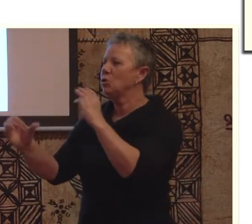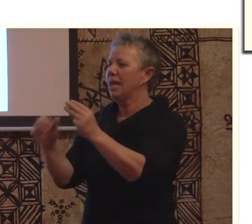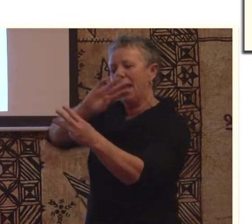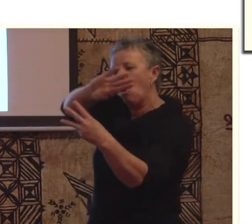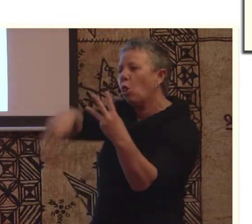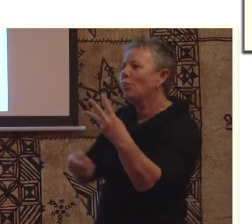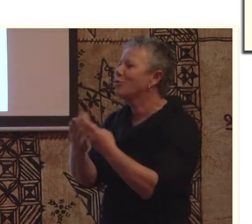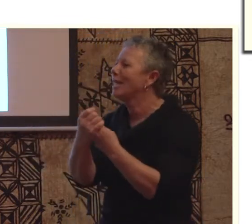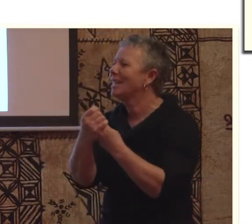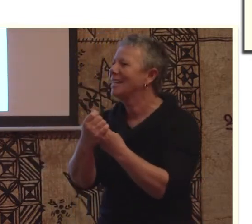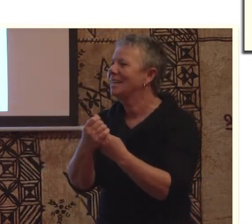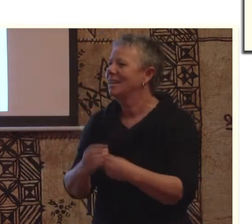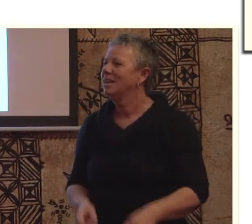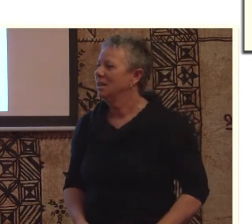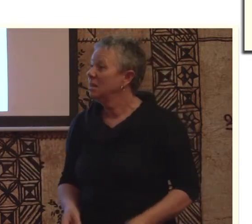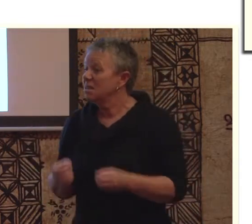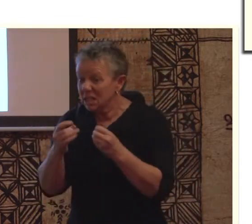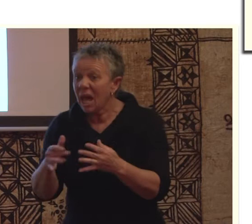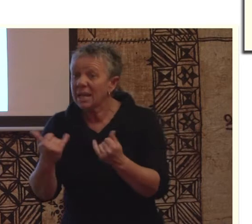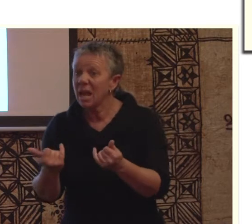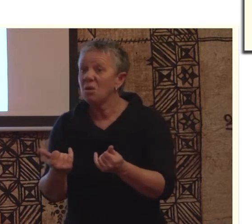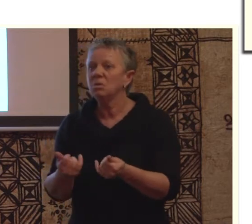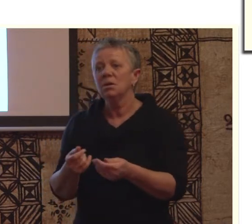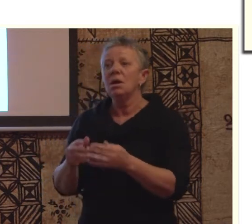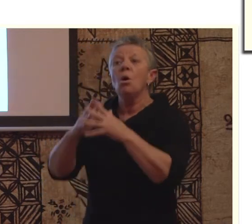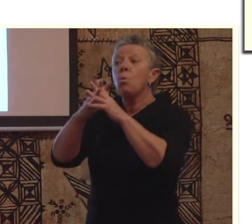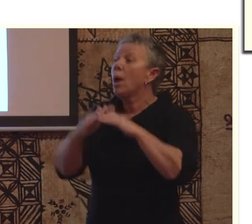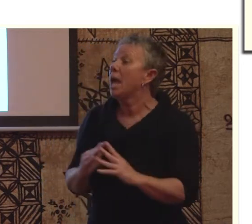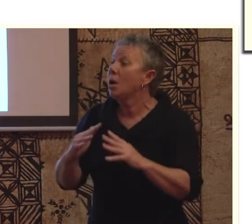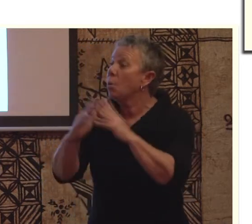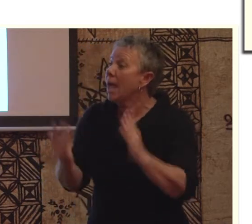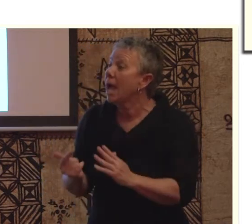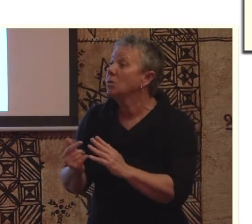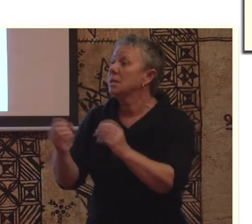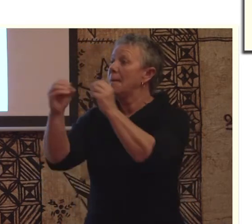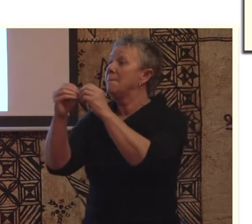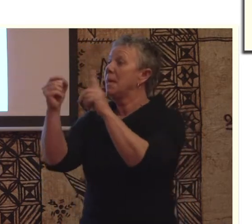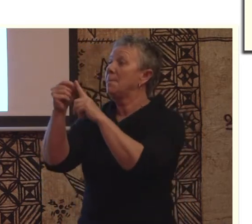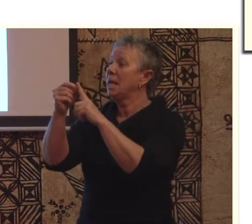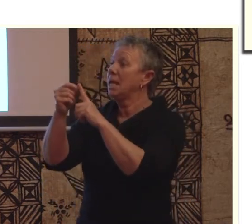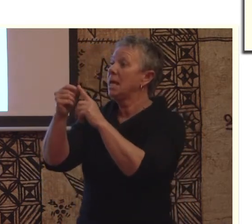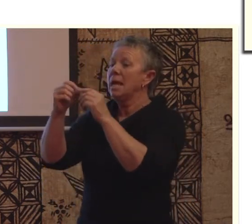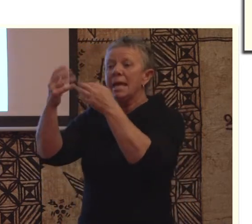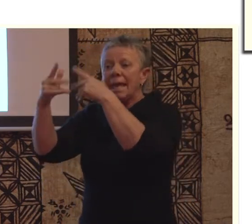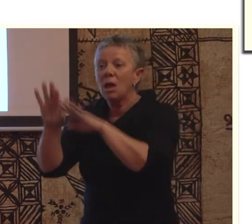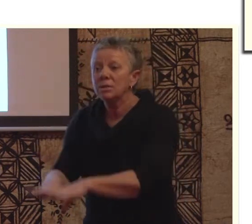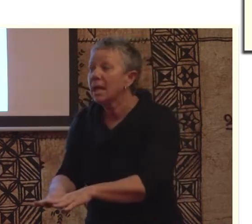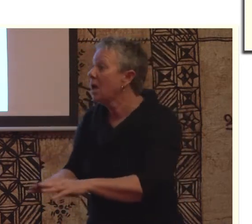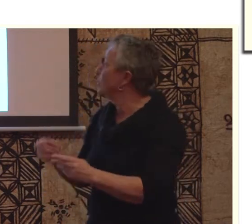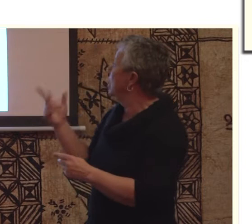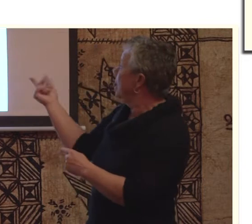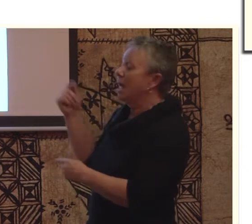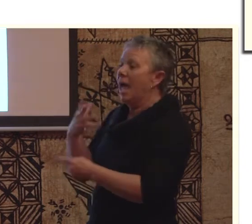I was starting to see a little bit of this. I think the Warehouse and BP and Countdown are starting to put their signs in a smaller print in